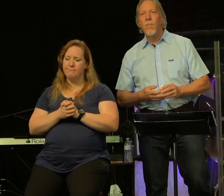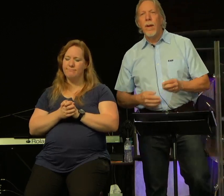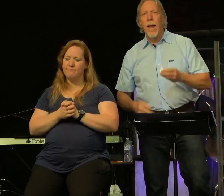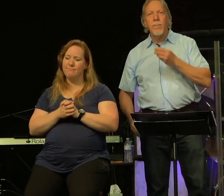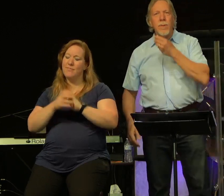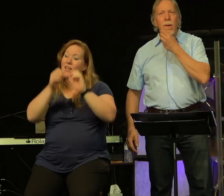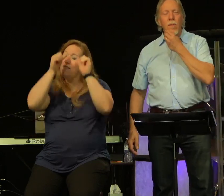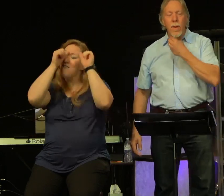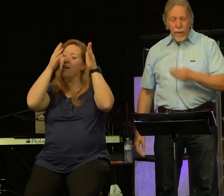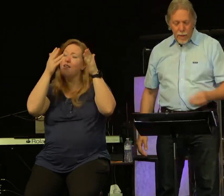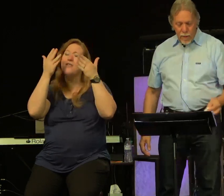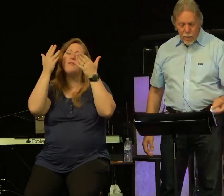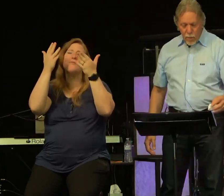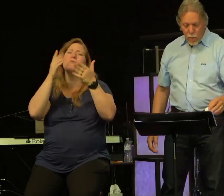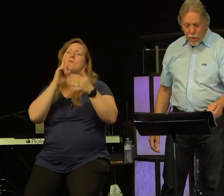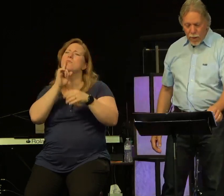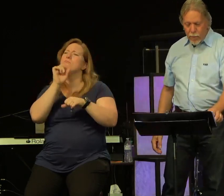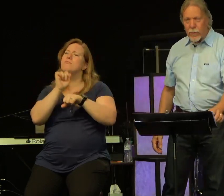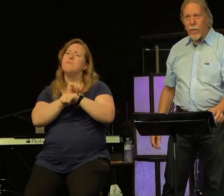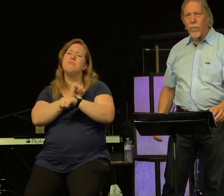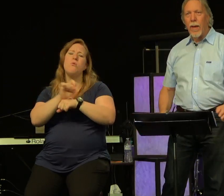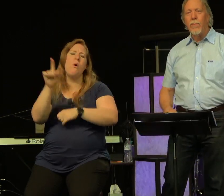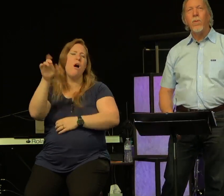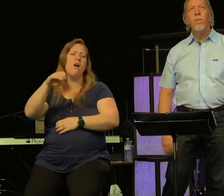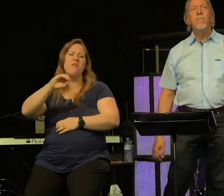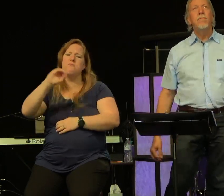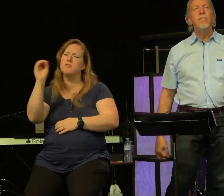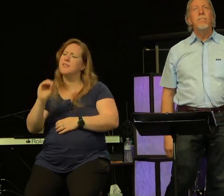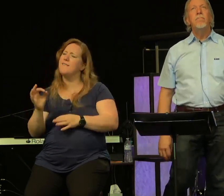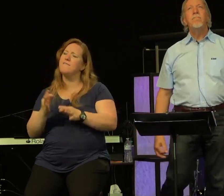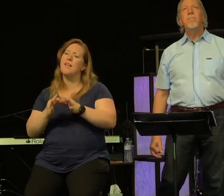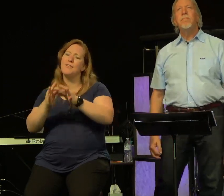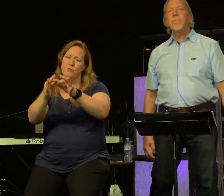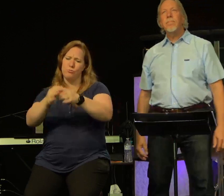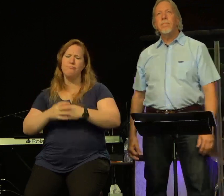Father, you've been absolutely 100% faithful